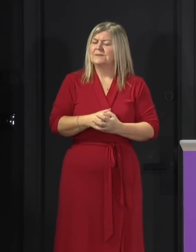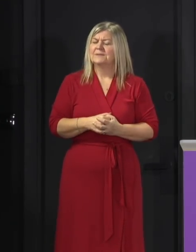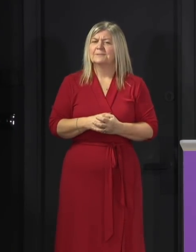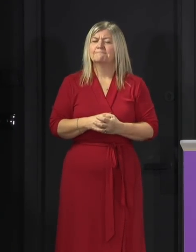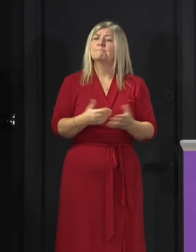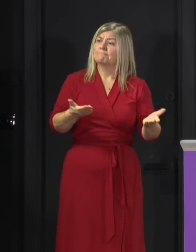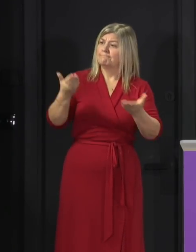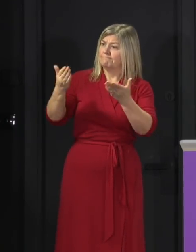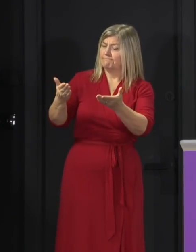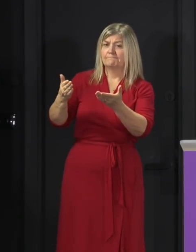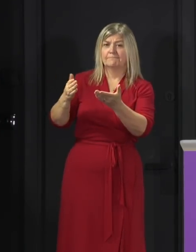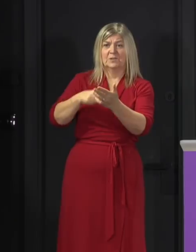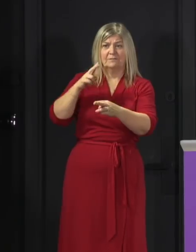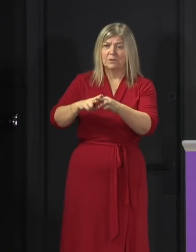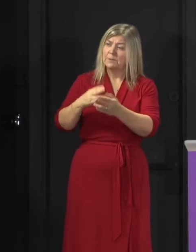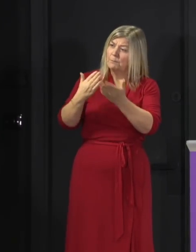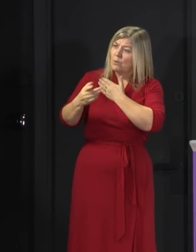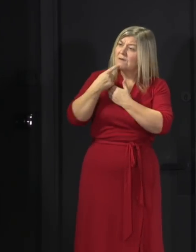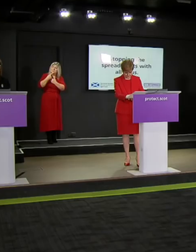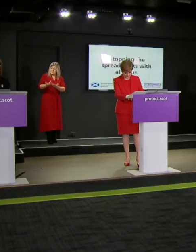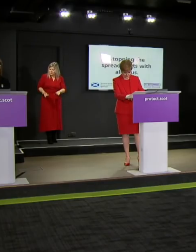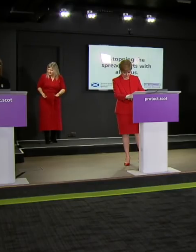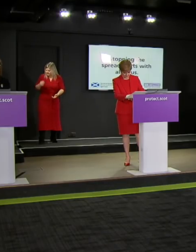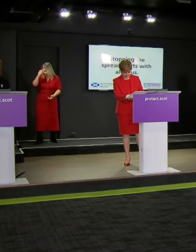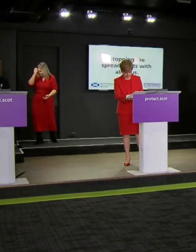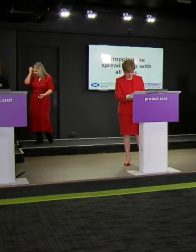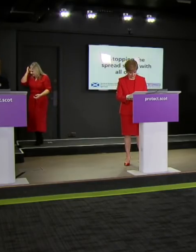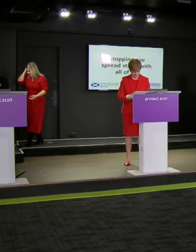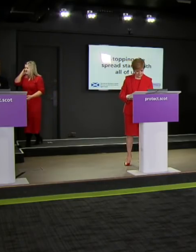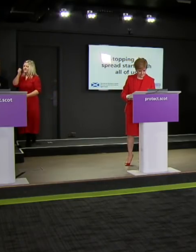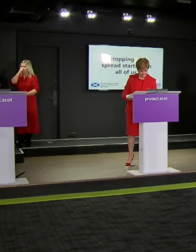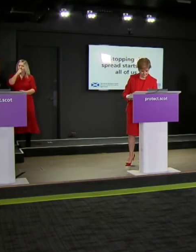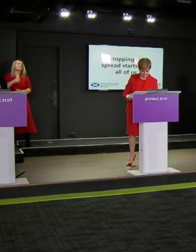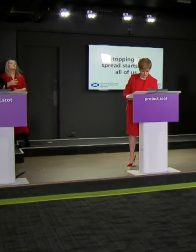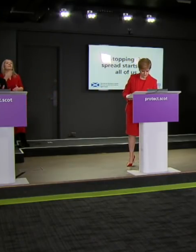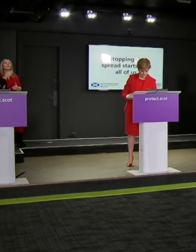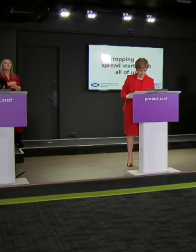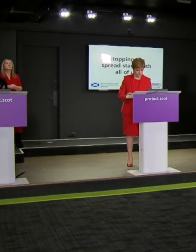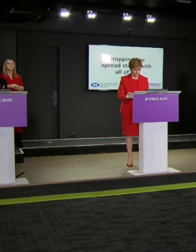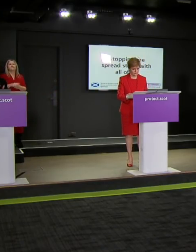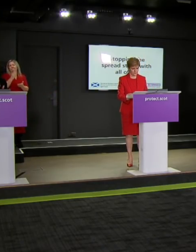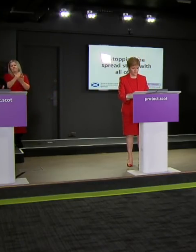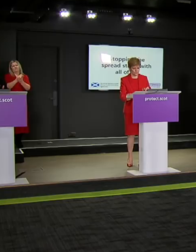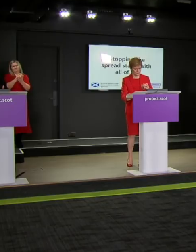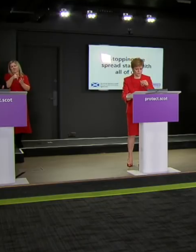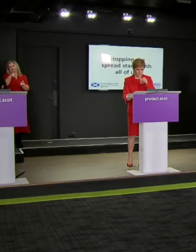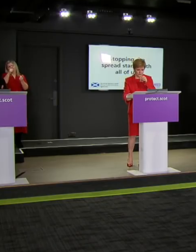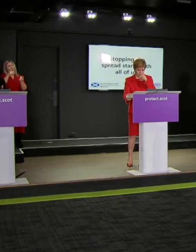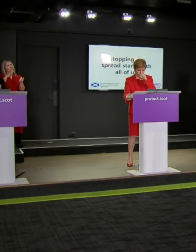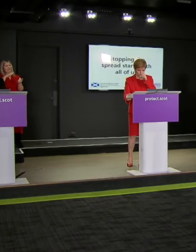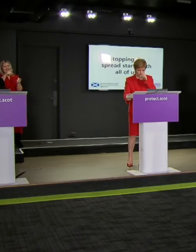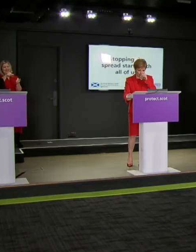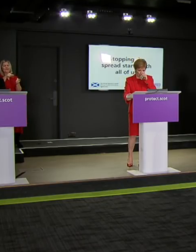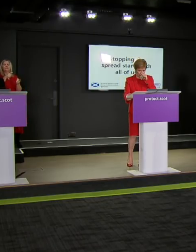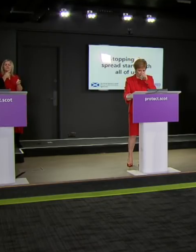I'll hand over to the Health Secretary to give a bit more on the vaccine. Thanks very much. People will have heard us talk about this before, where